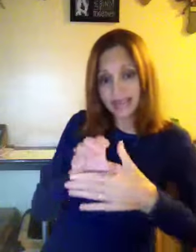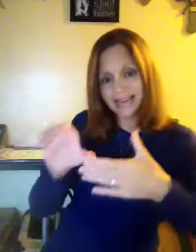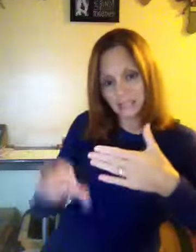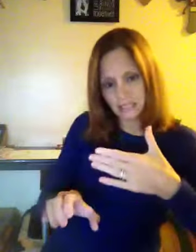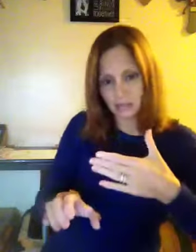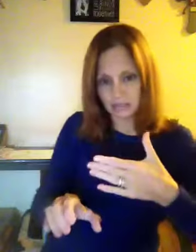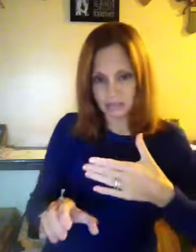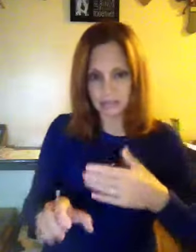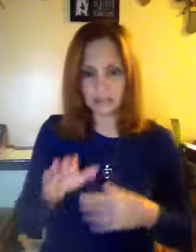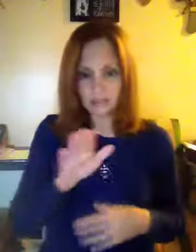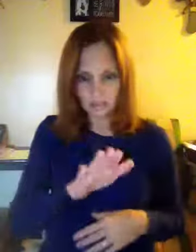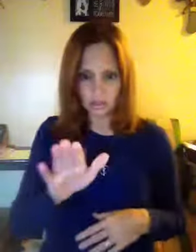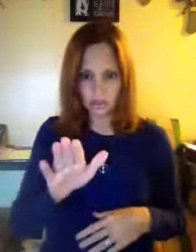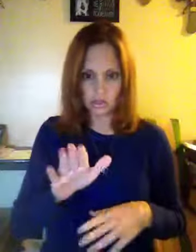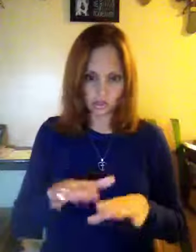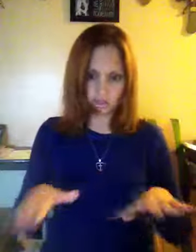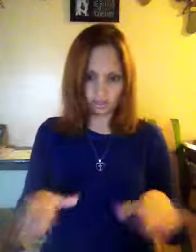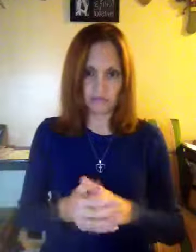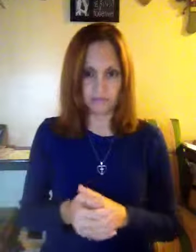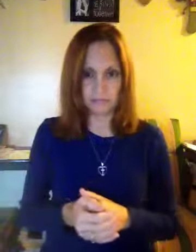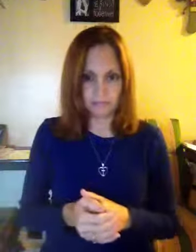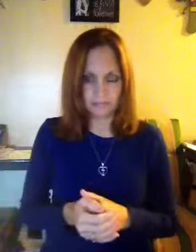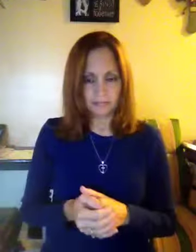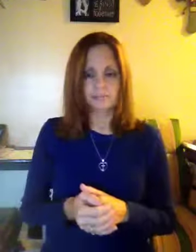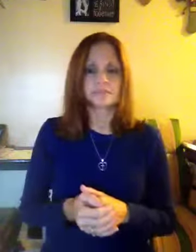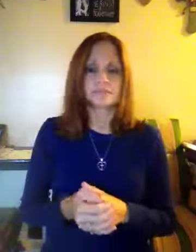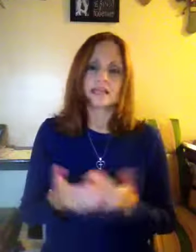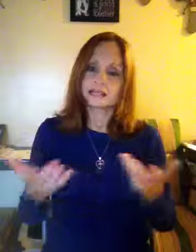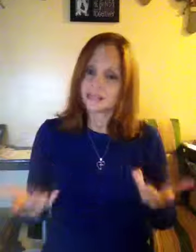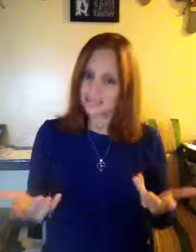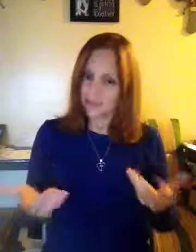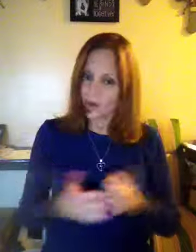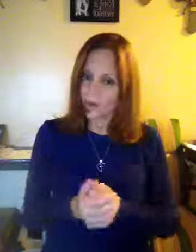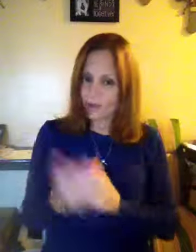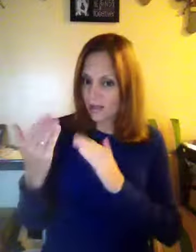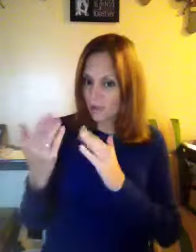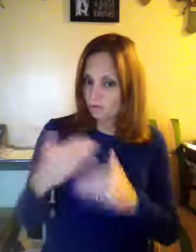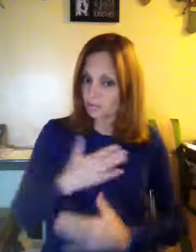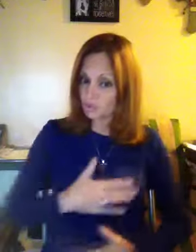consequences to your children. So I hope you enjoy.